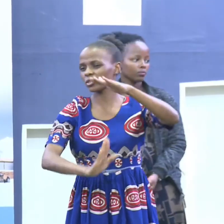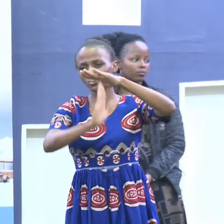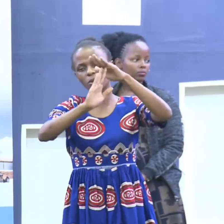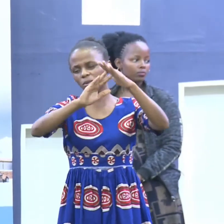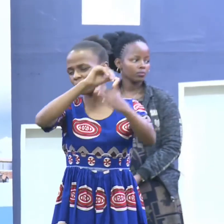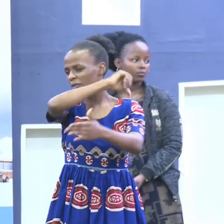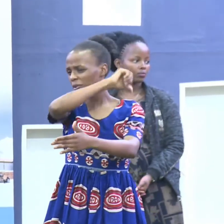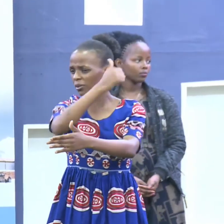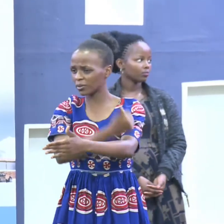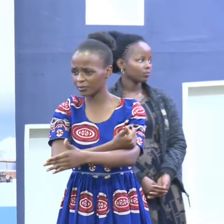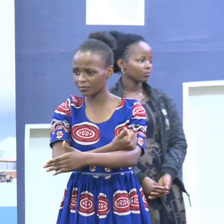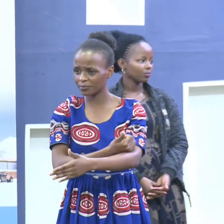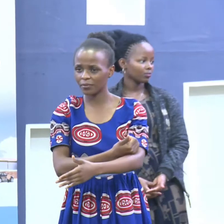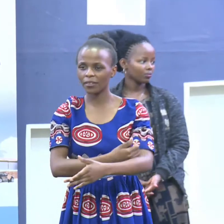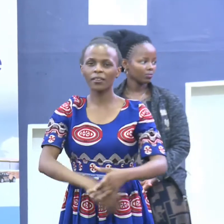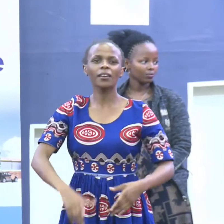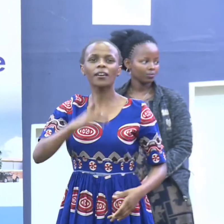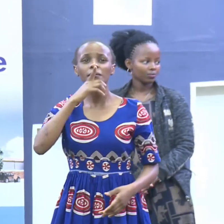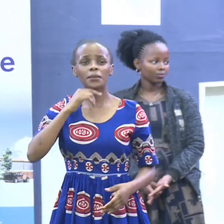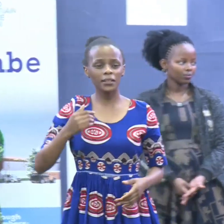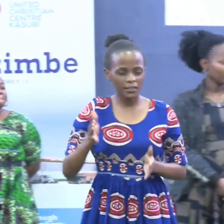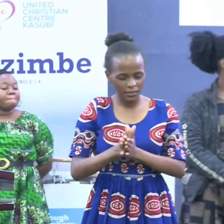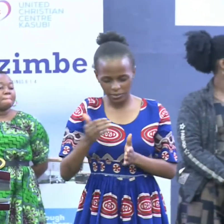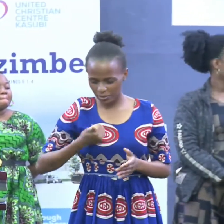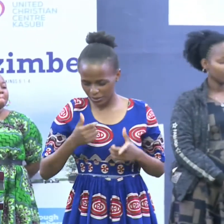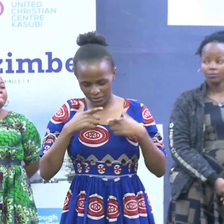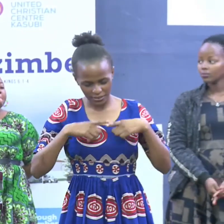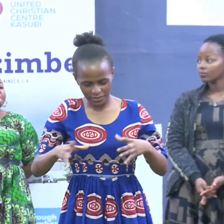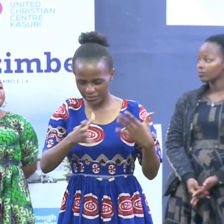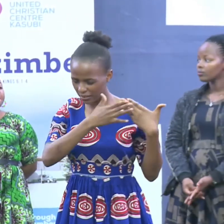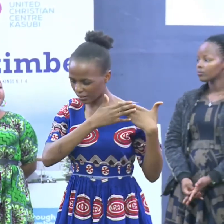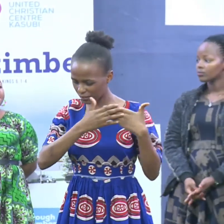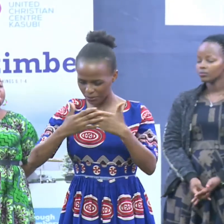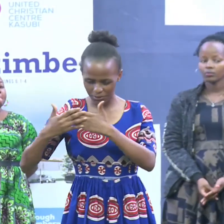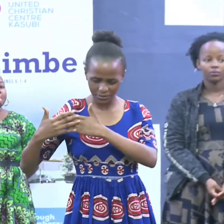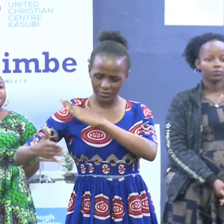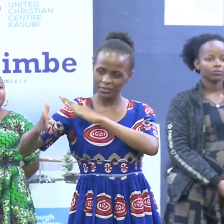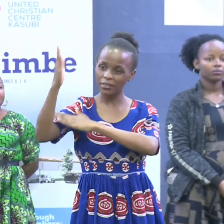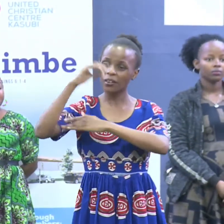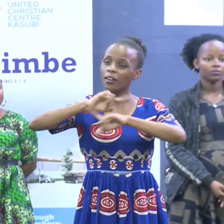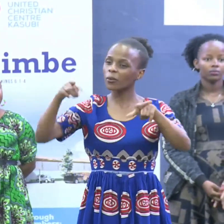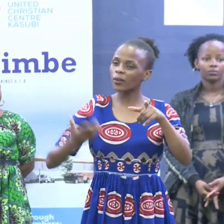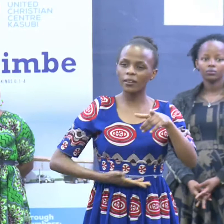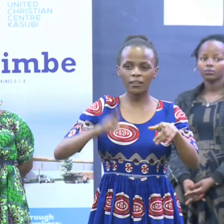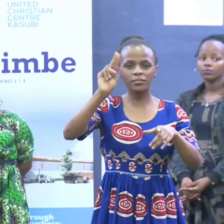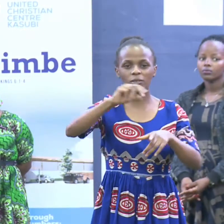dignity. You would have become the excellent power. Ladies and gentlemen, let us embrace Jesus.